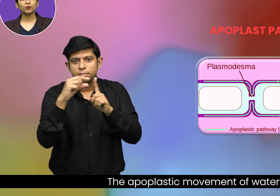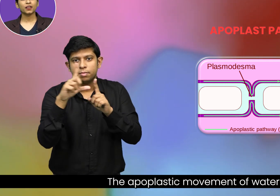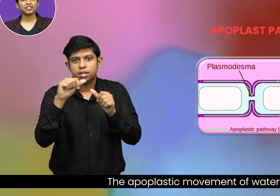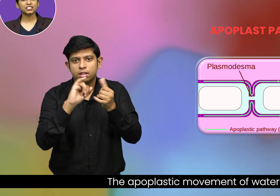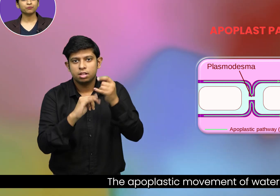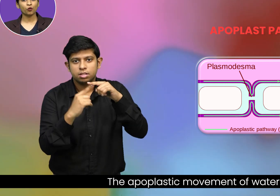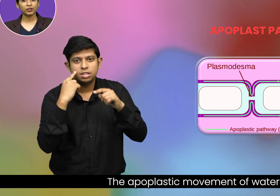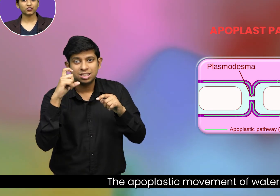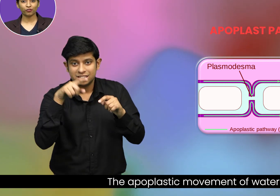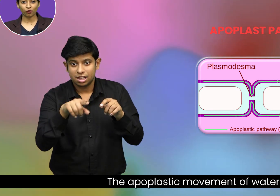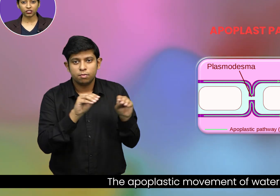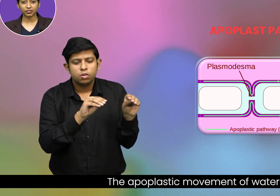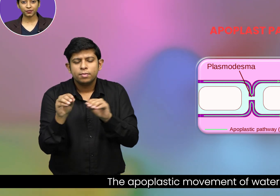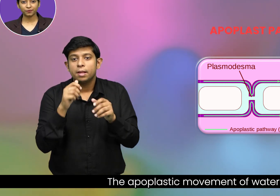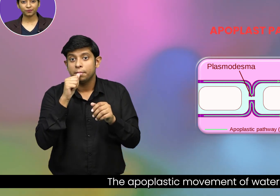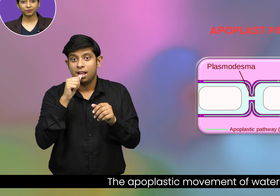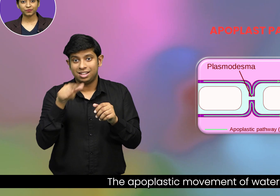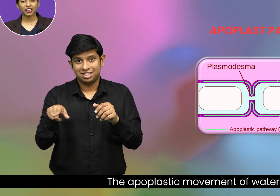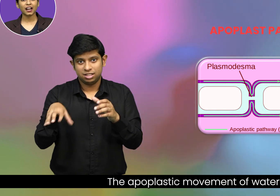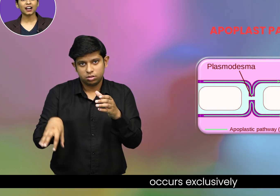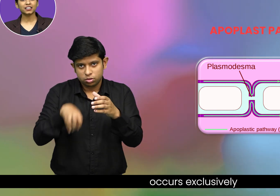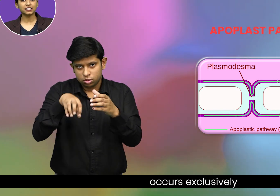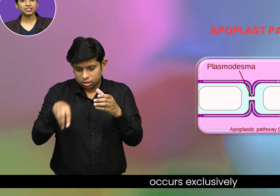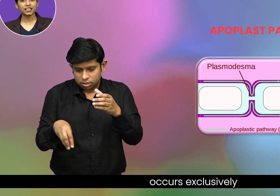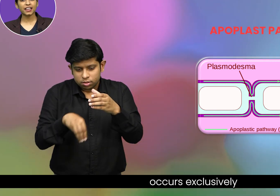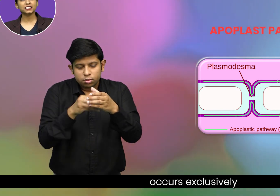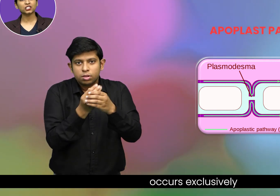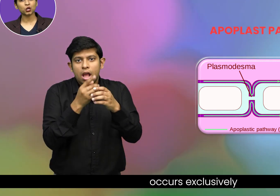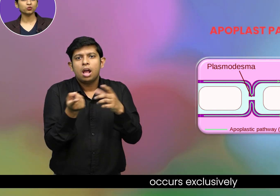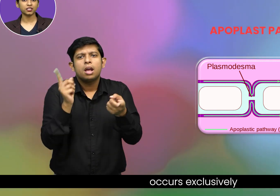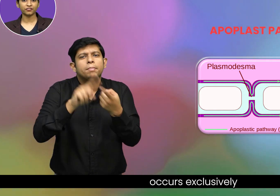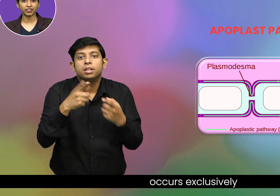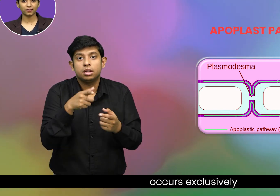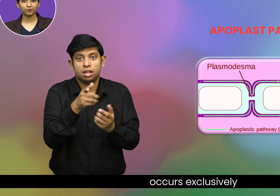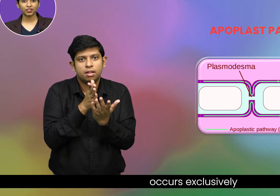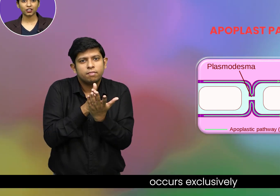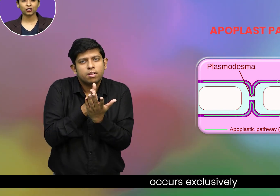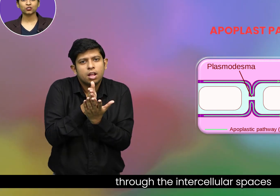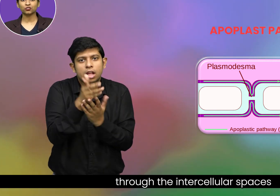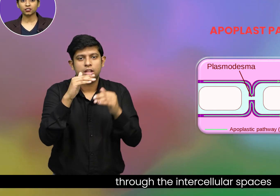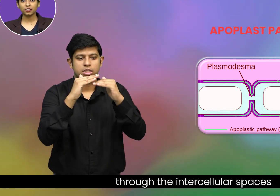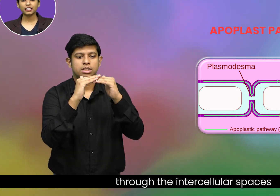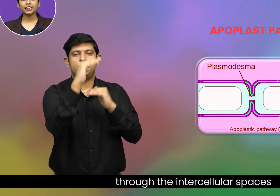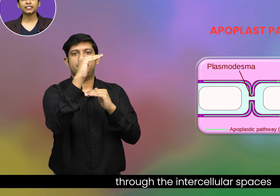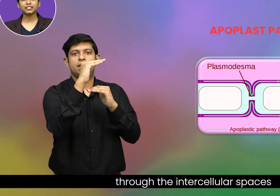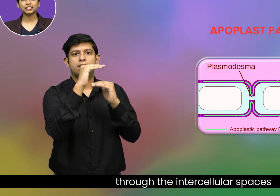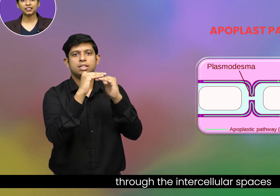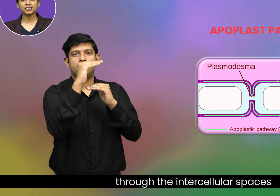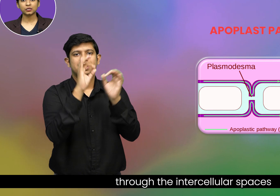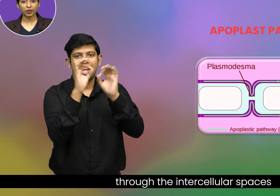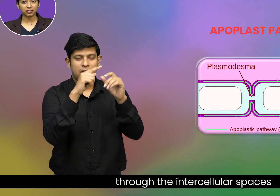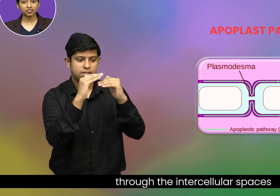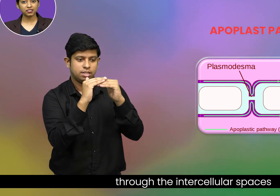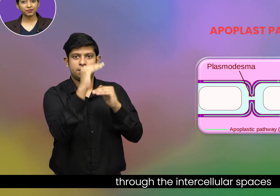The apoplastic movement of water occurs exclusively through the